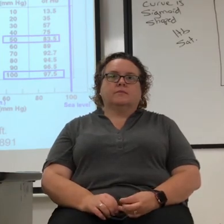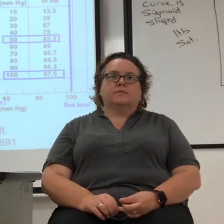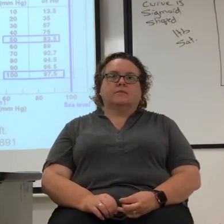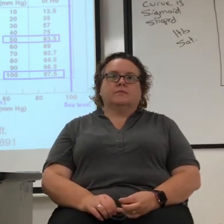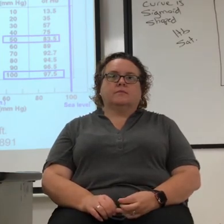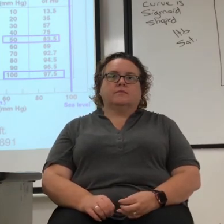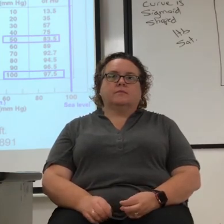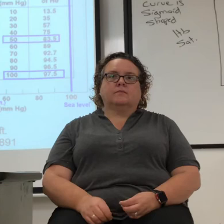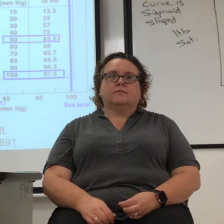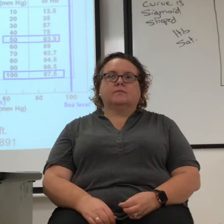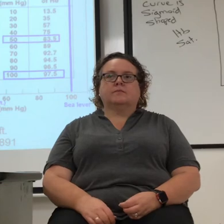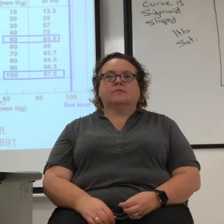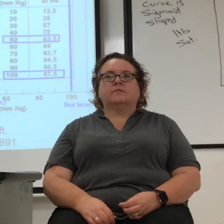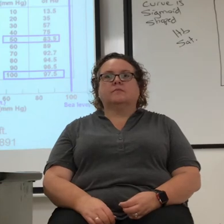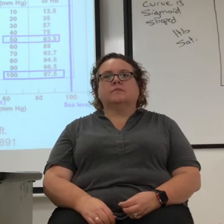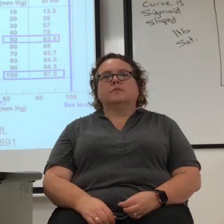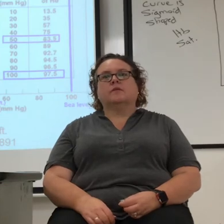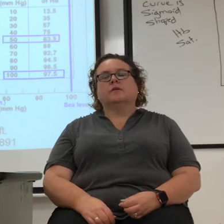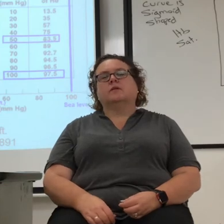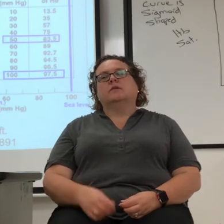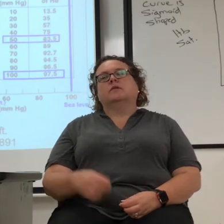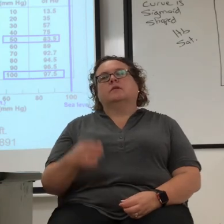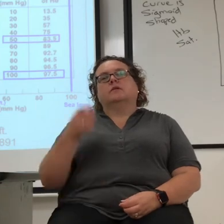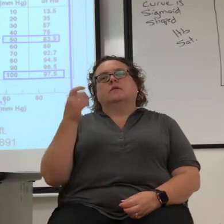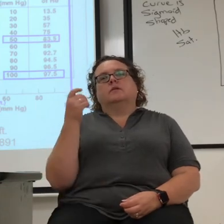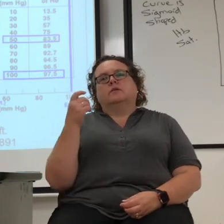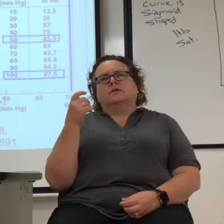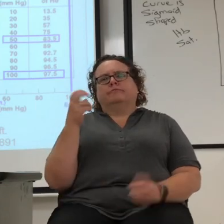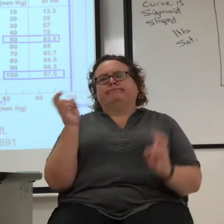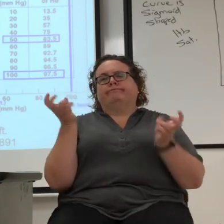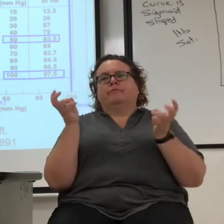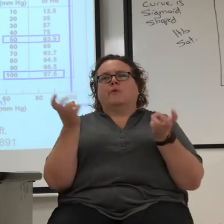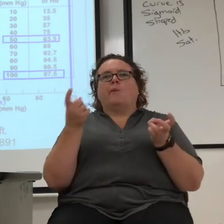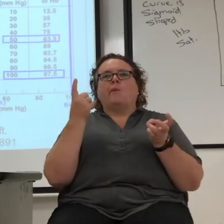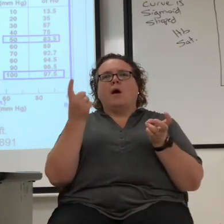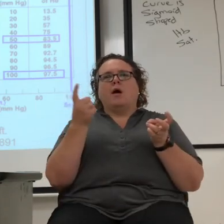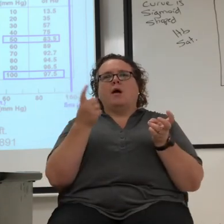One got off the bus to the peripheral tissue, so to speak, right?